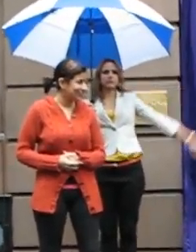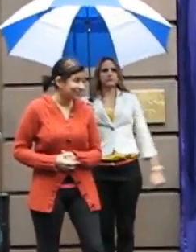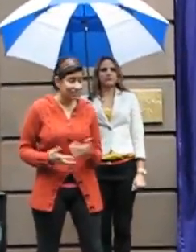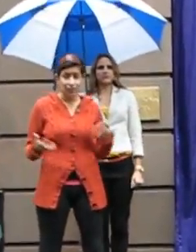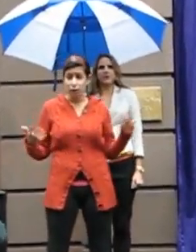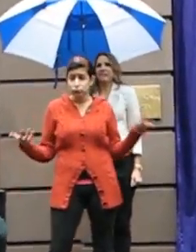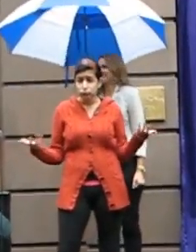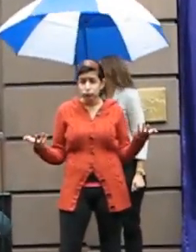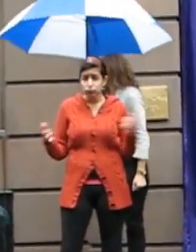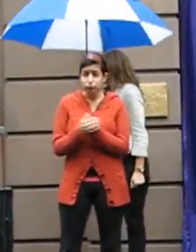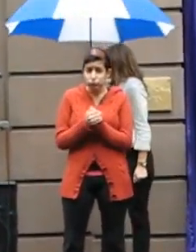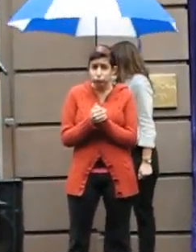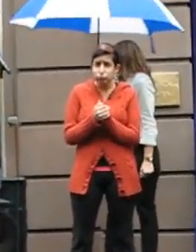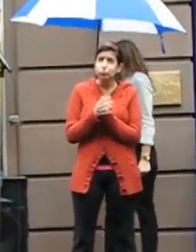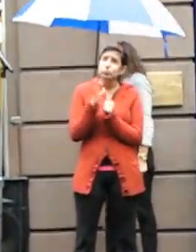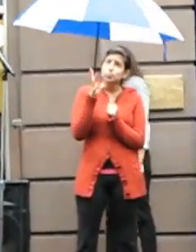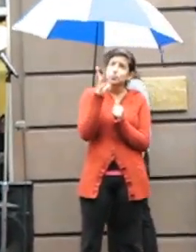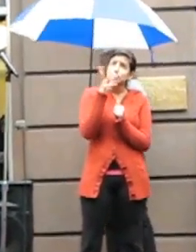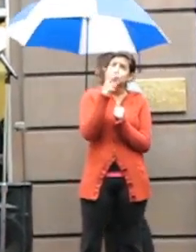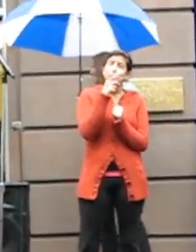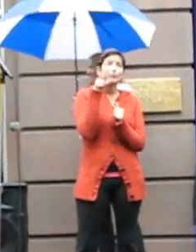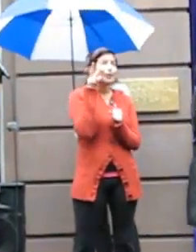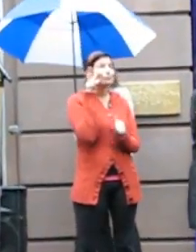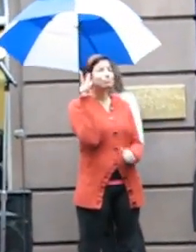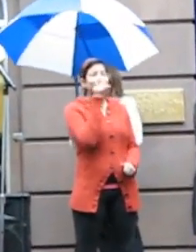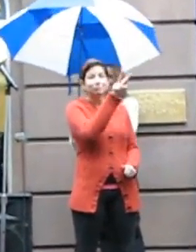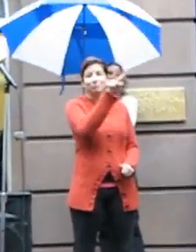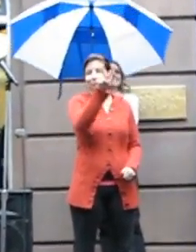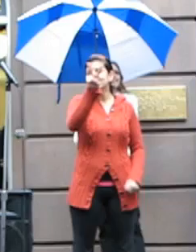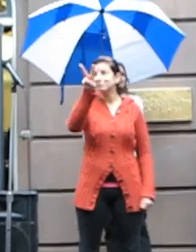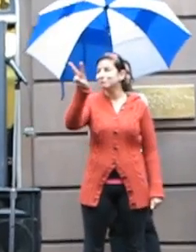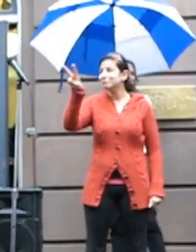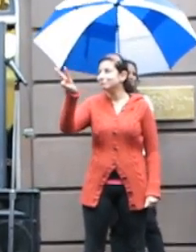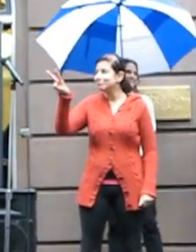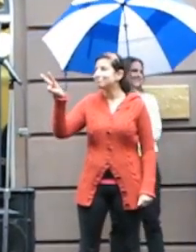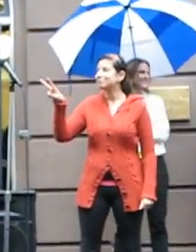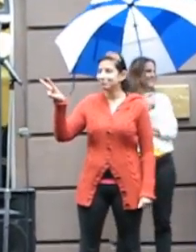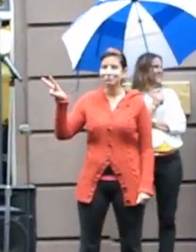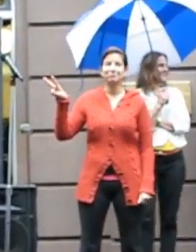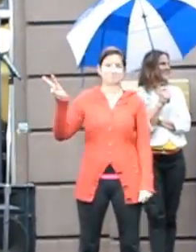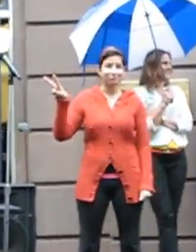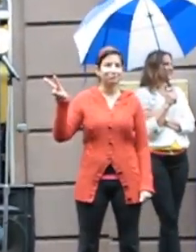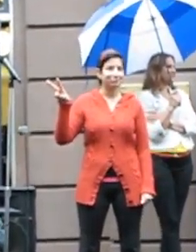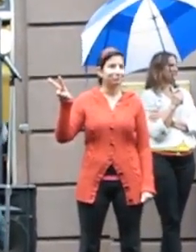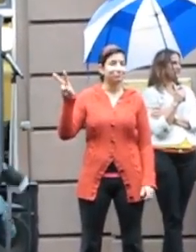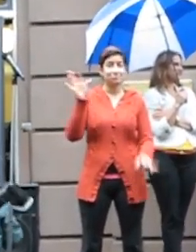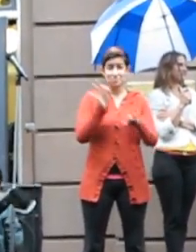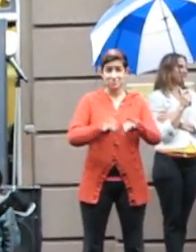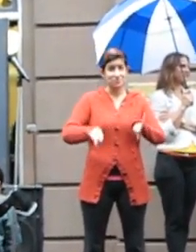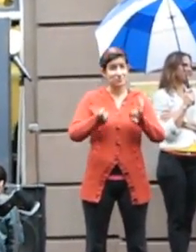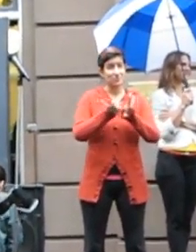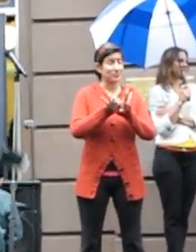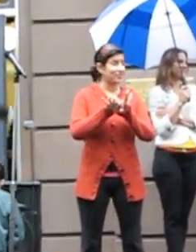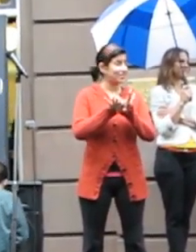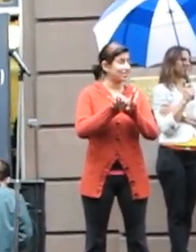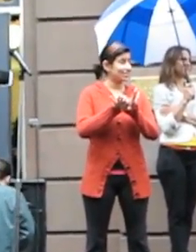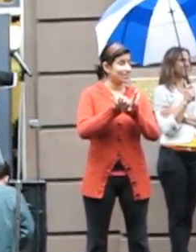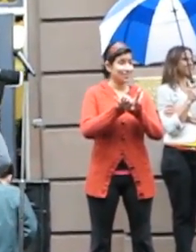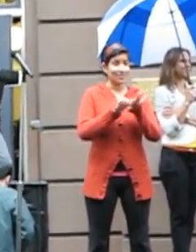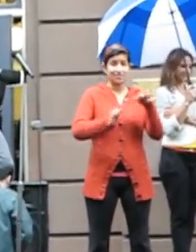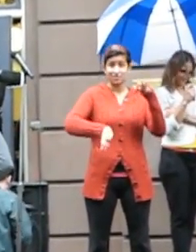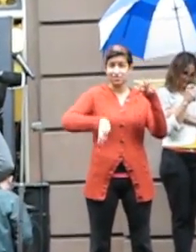So it's very beautiful to look out there, and it's important that people know that